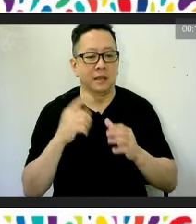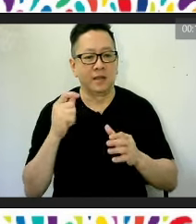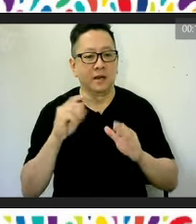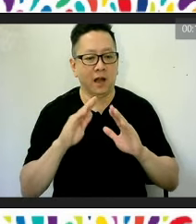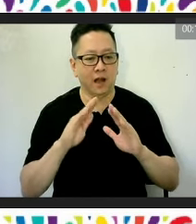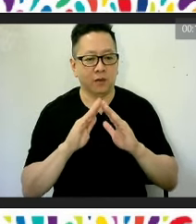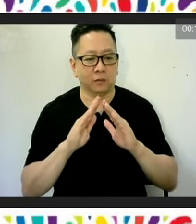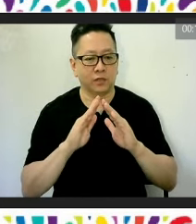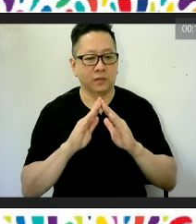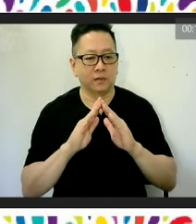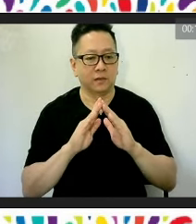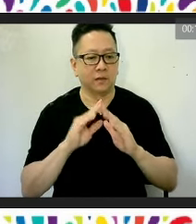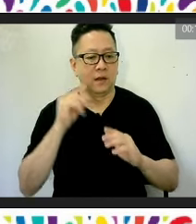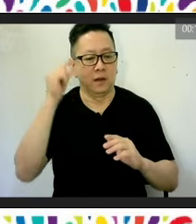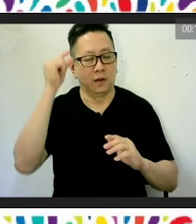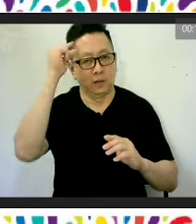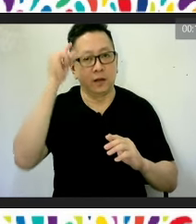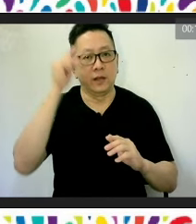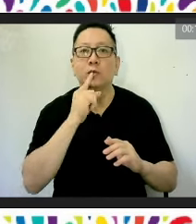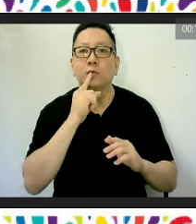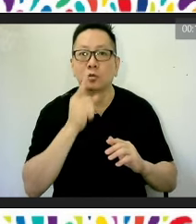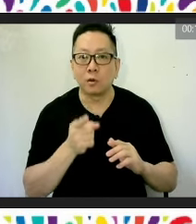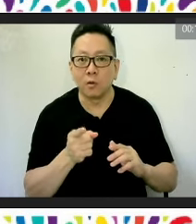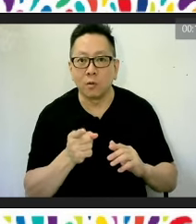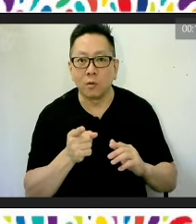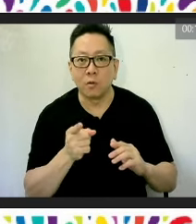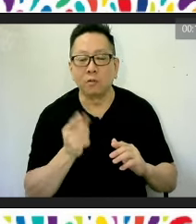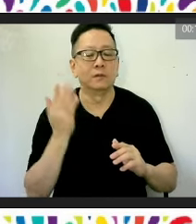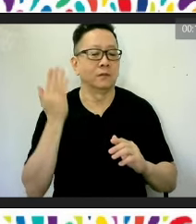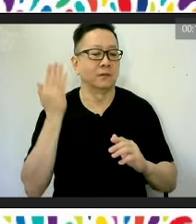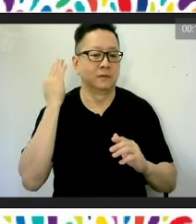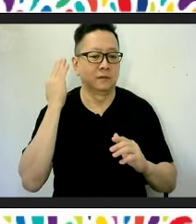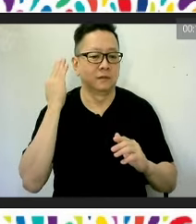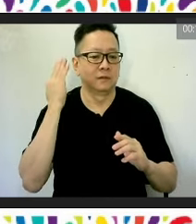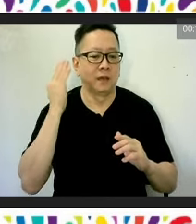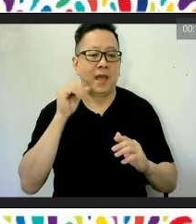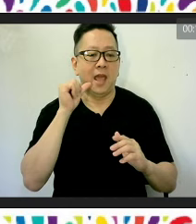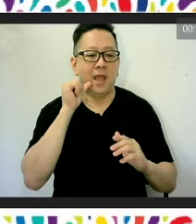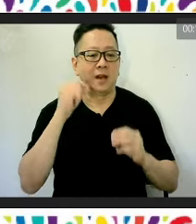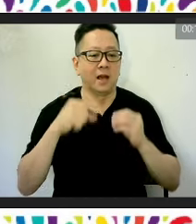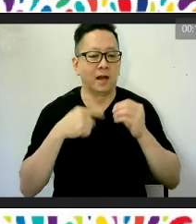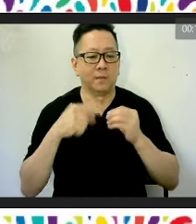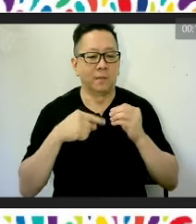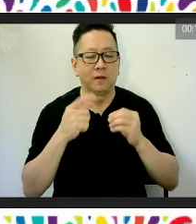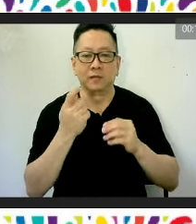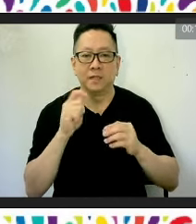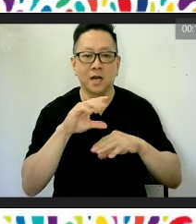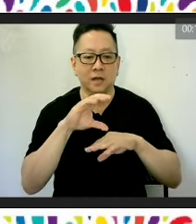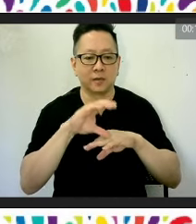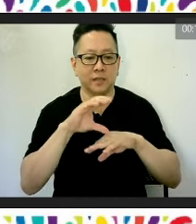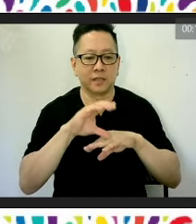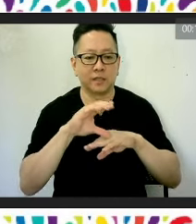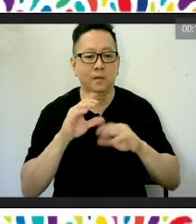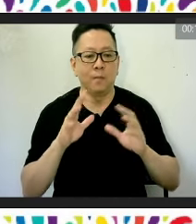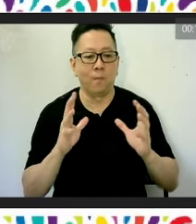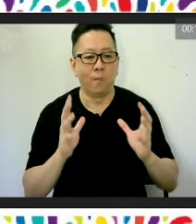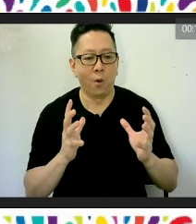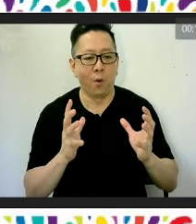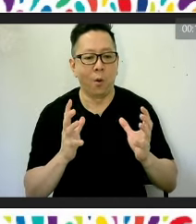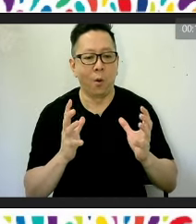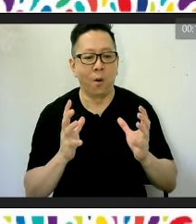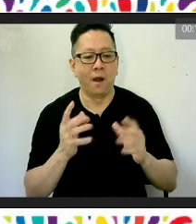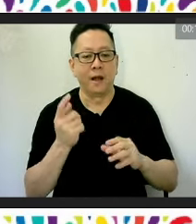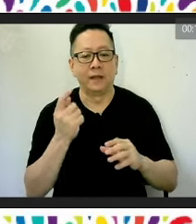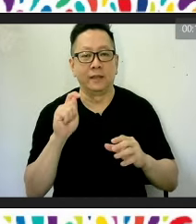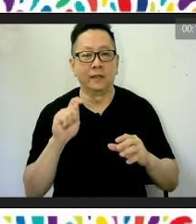in the house. Gray told Anna about the crystal